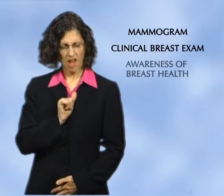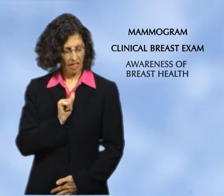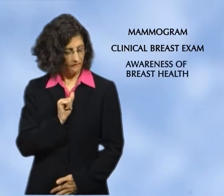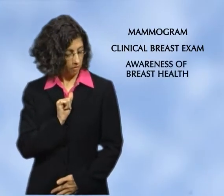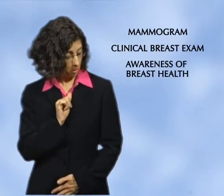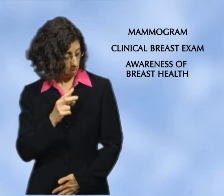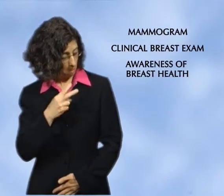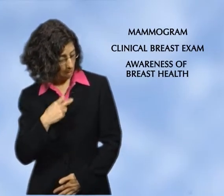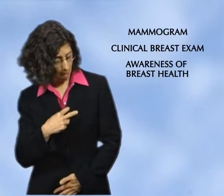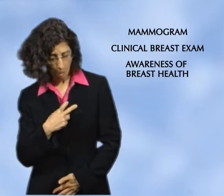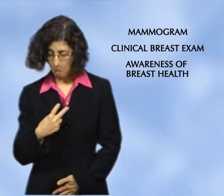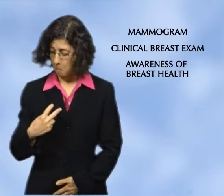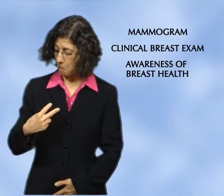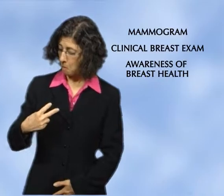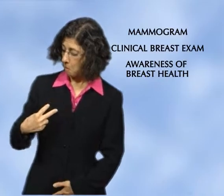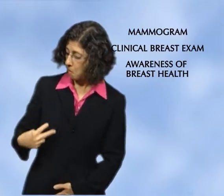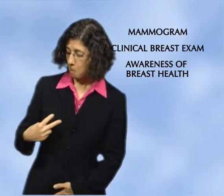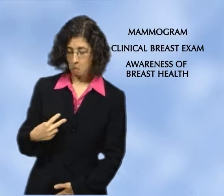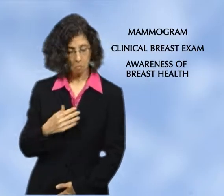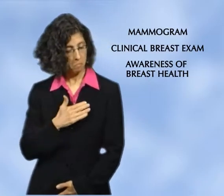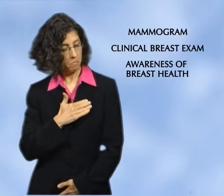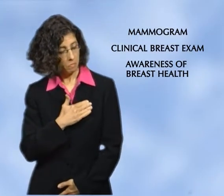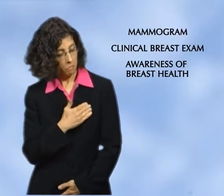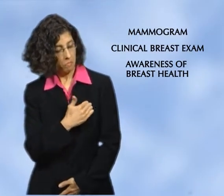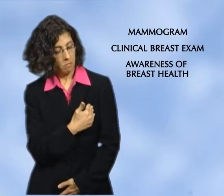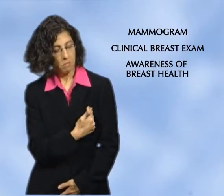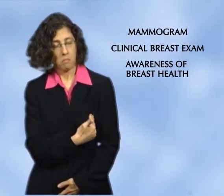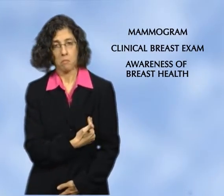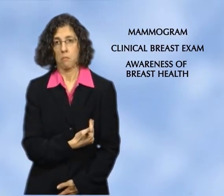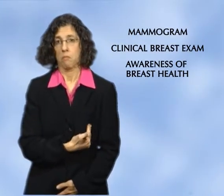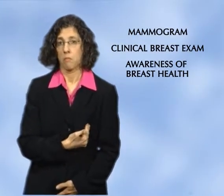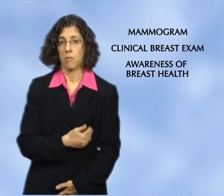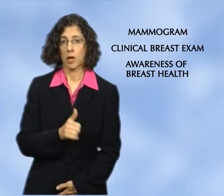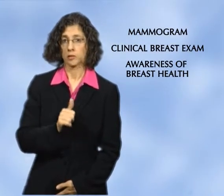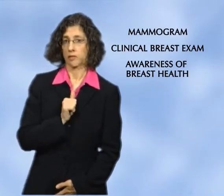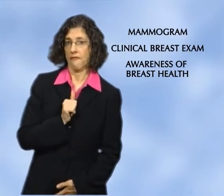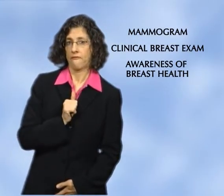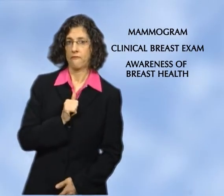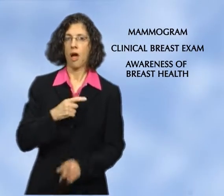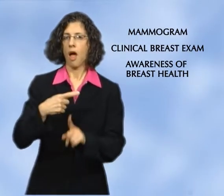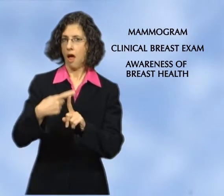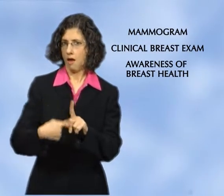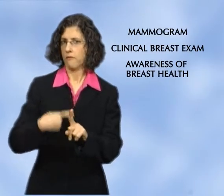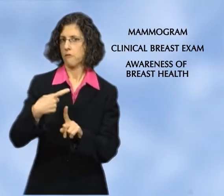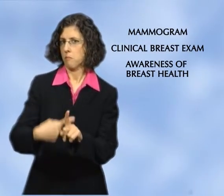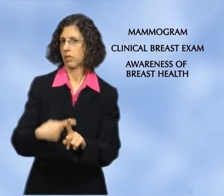and awareness of your own breast health.